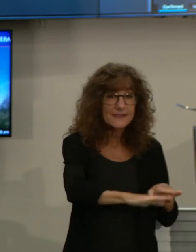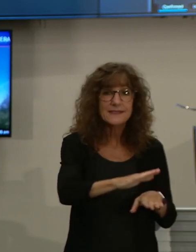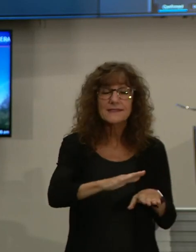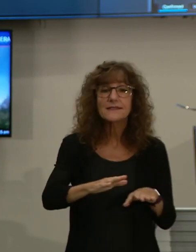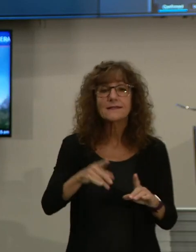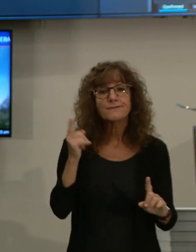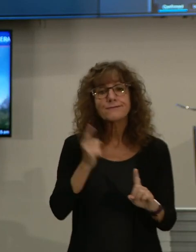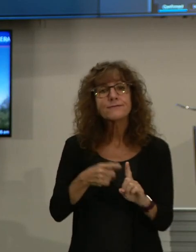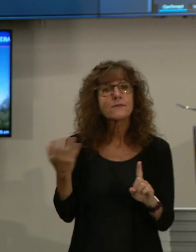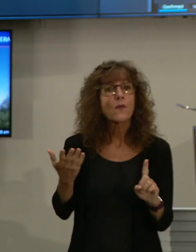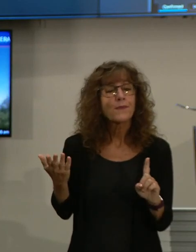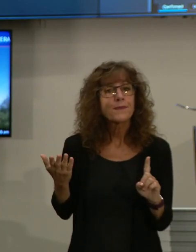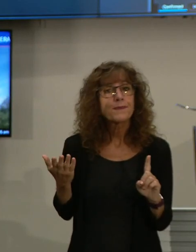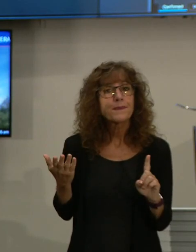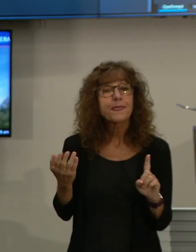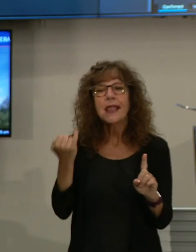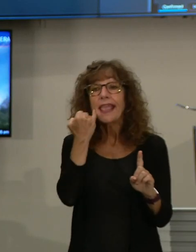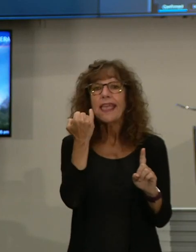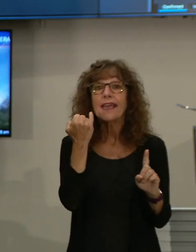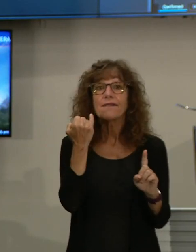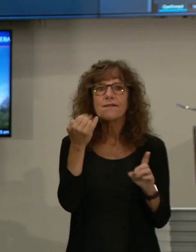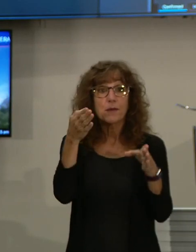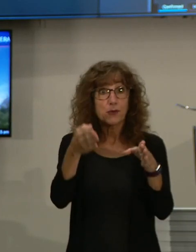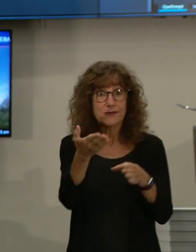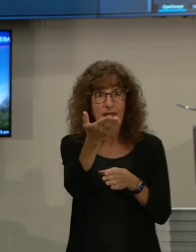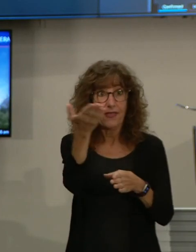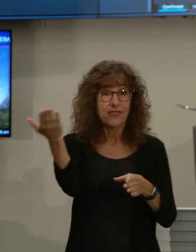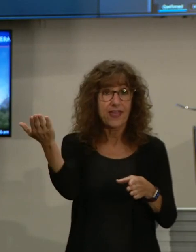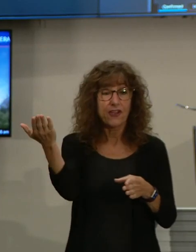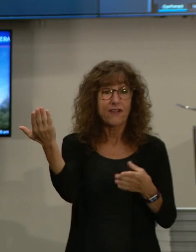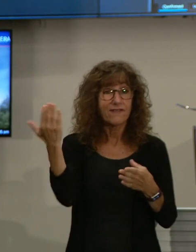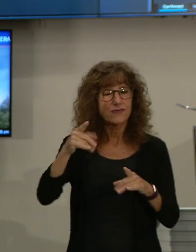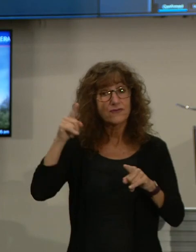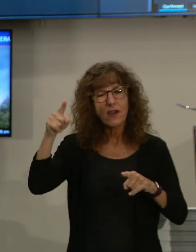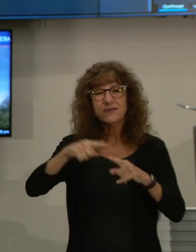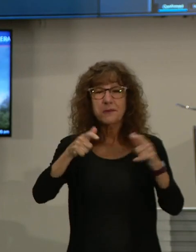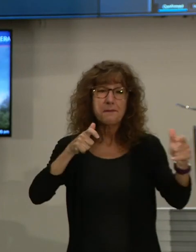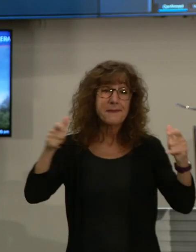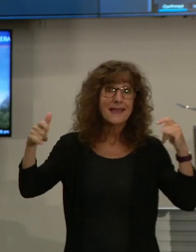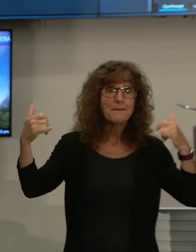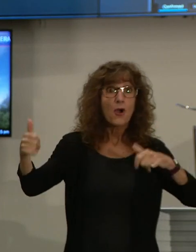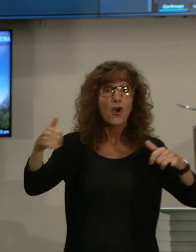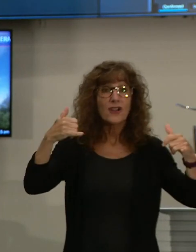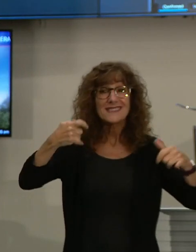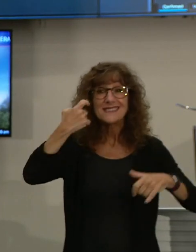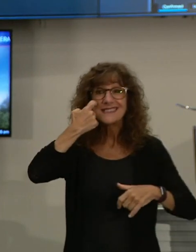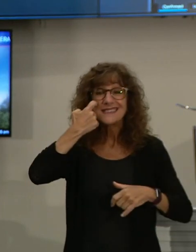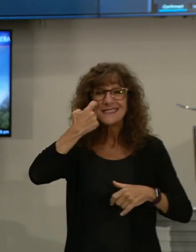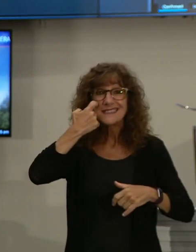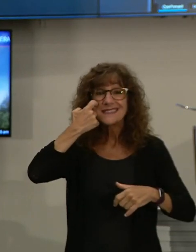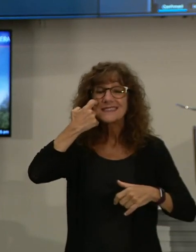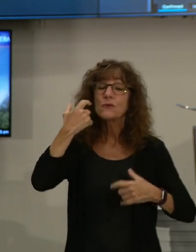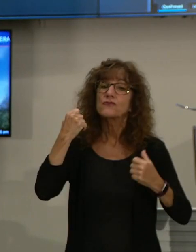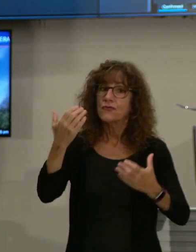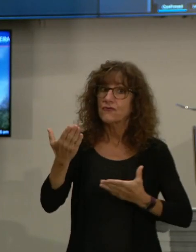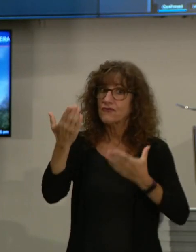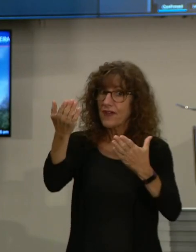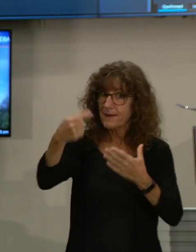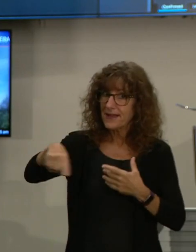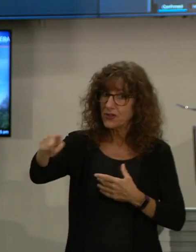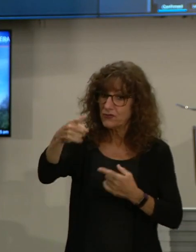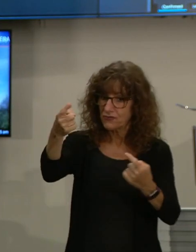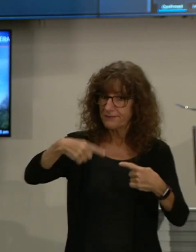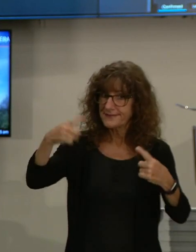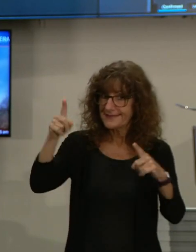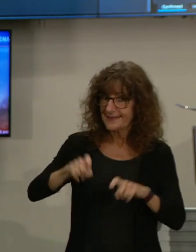in point, if anyone out there has been to a large party lately, we strongly recommend you come